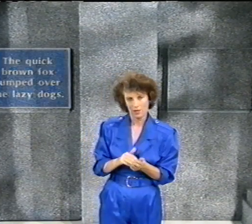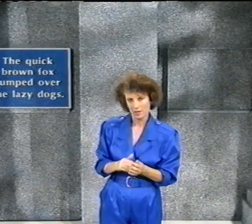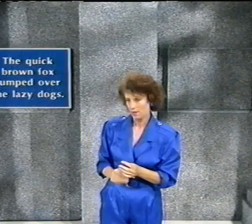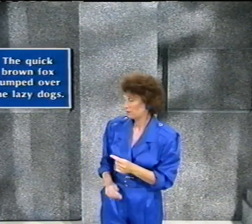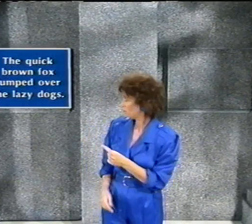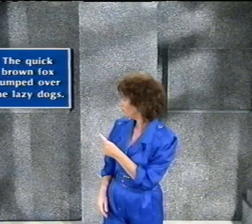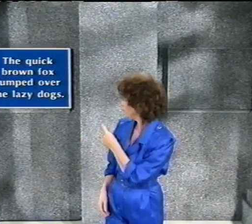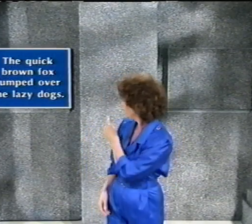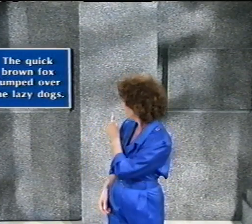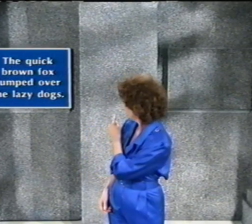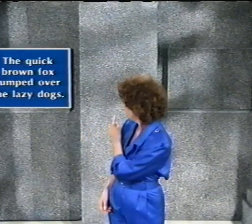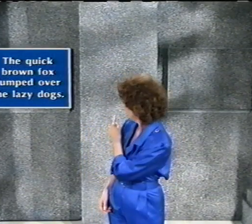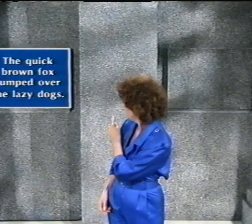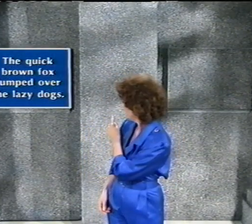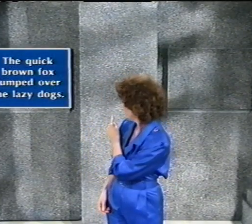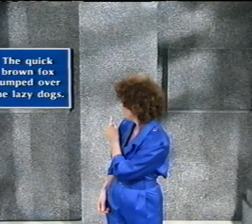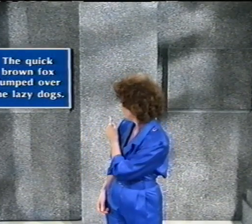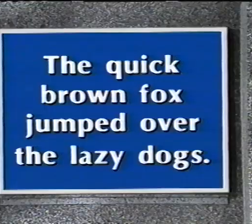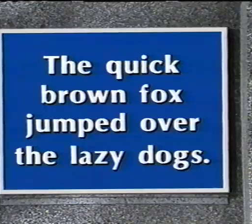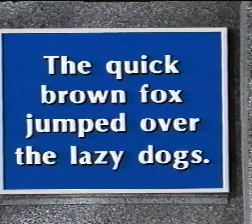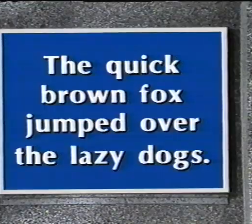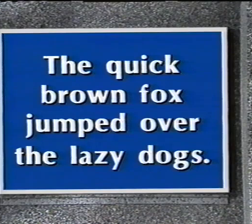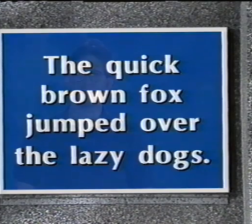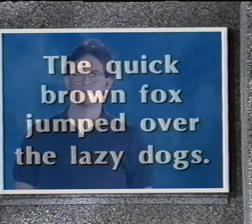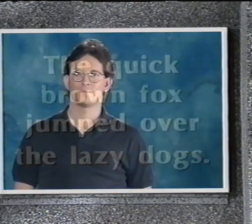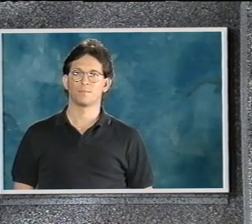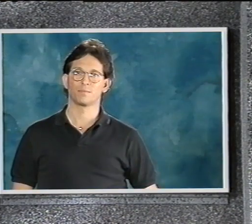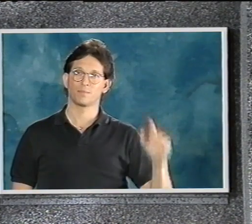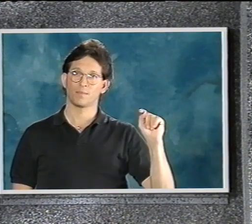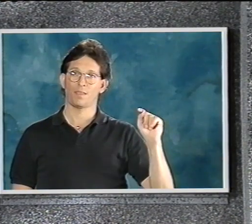you hold the last letter of each word.